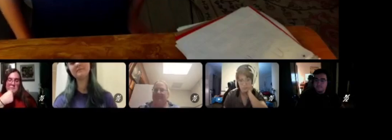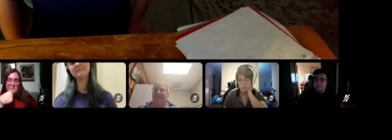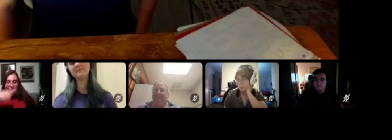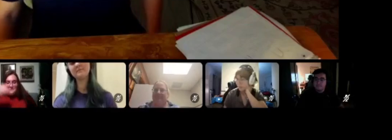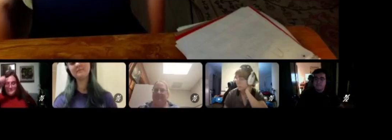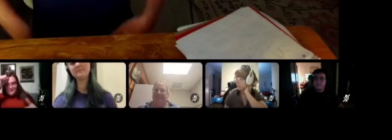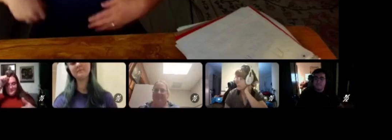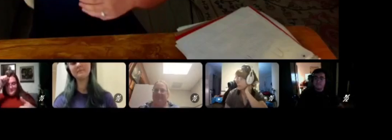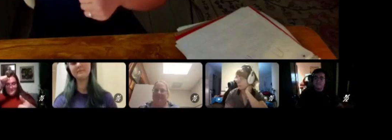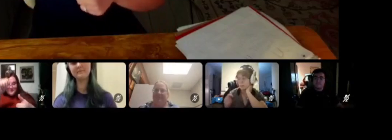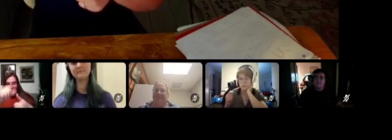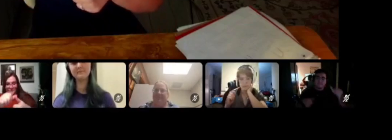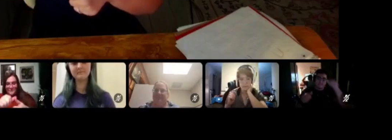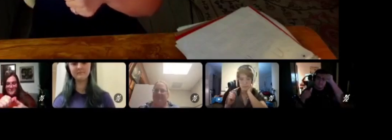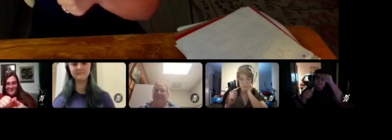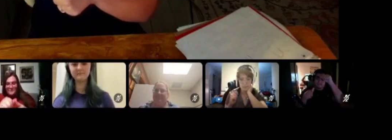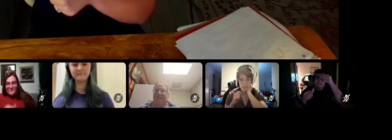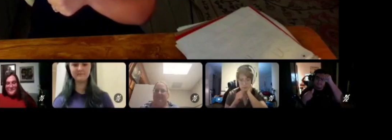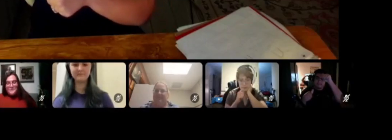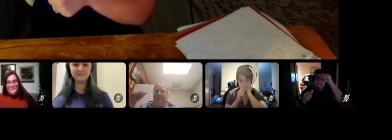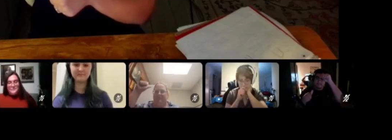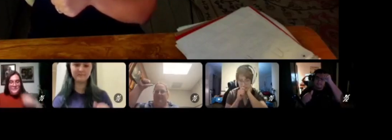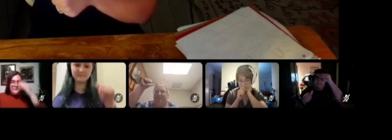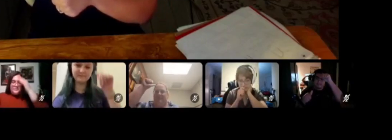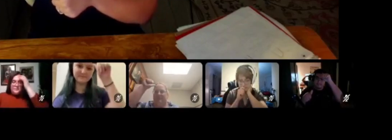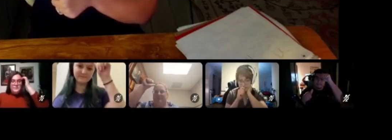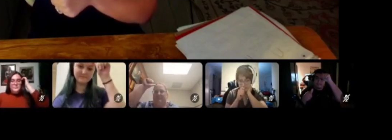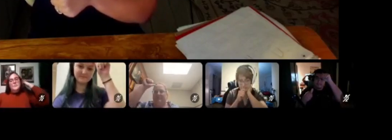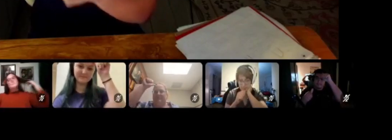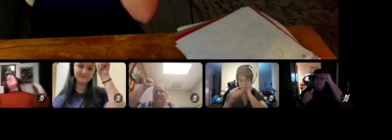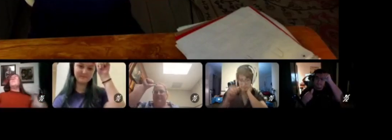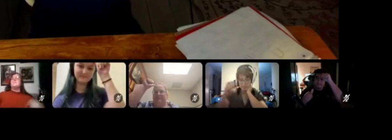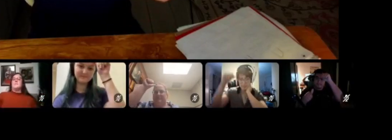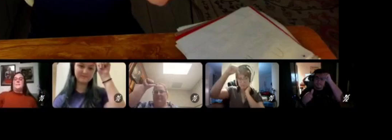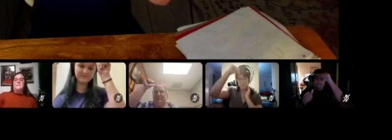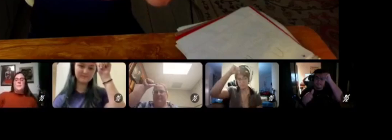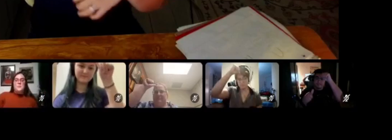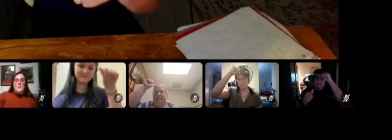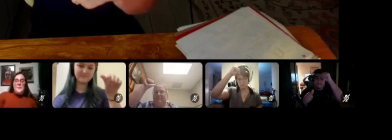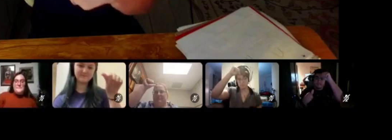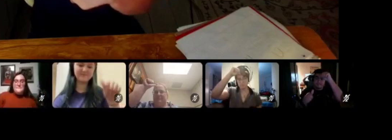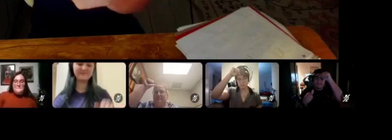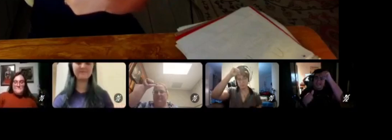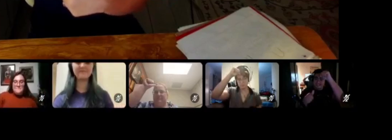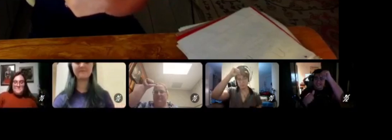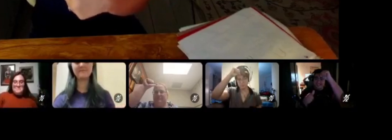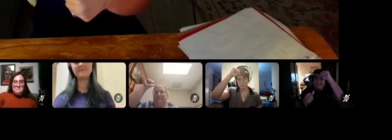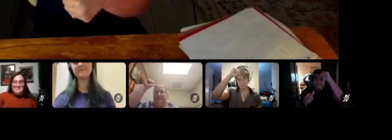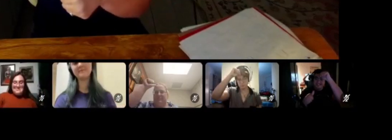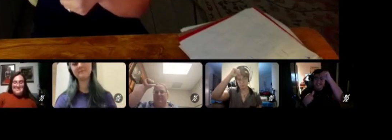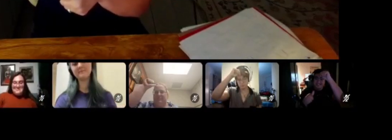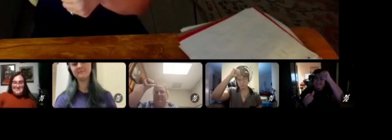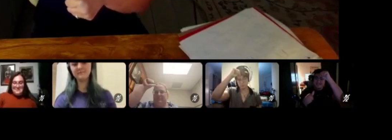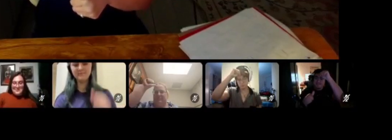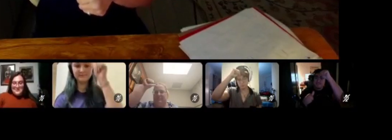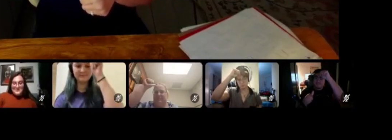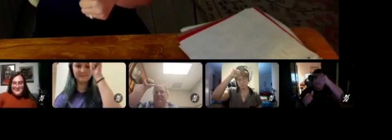Remember, you start from here, from your memory, or your forehead, like memory, and bring it back down in front of